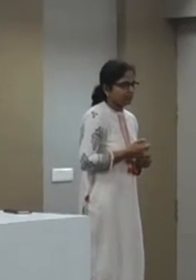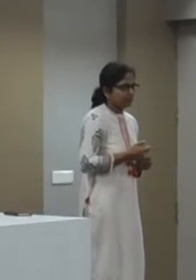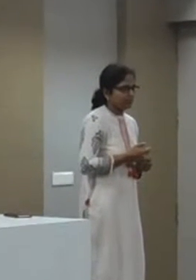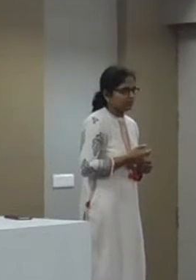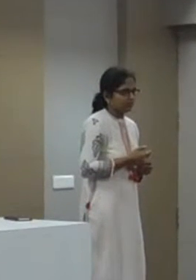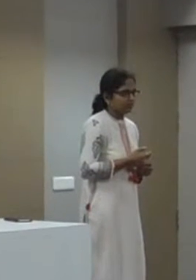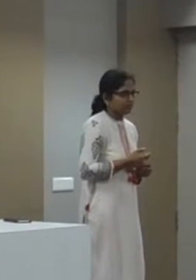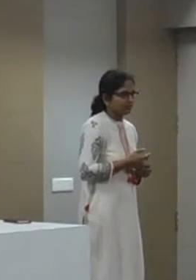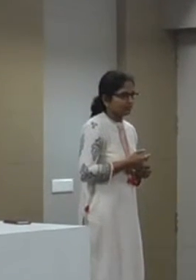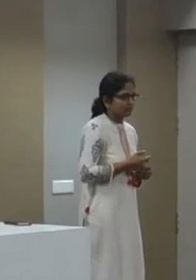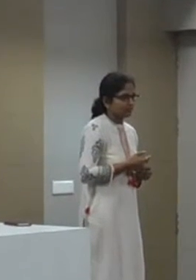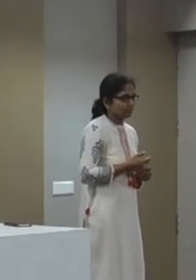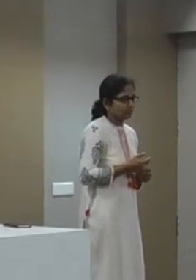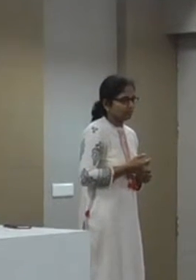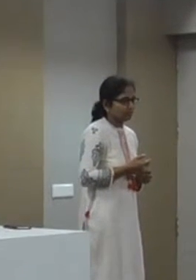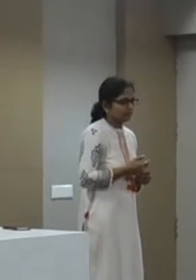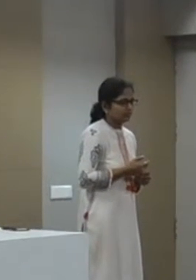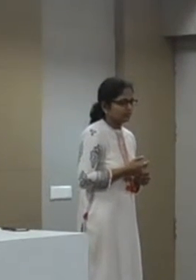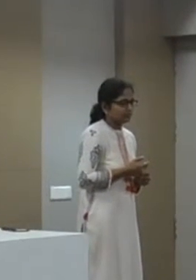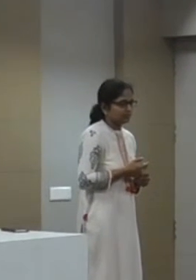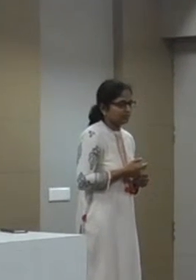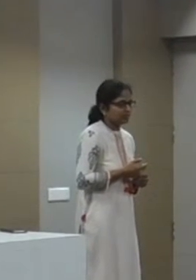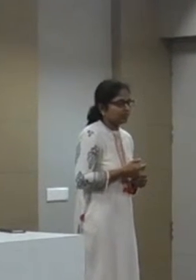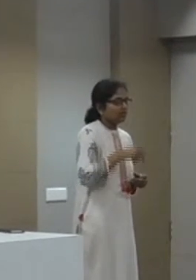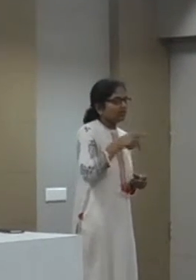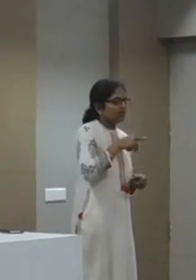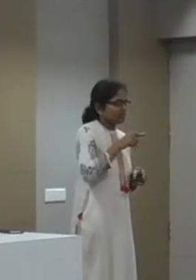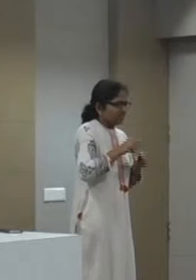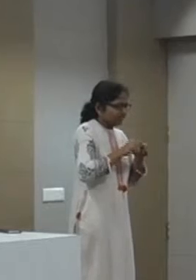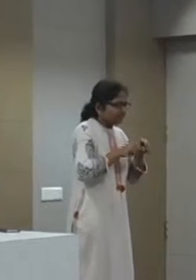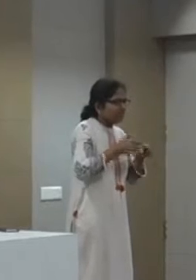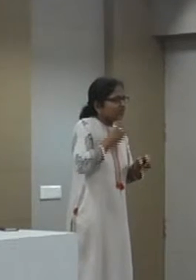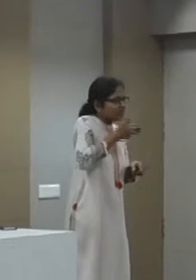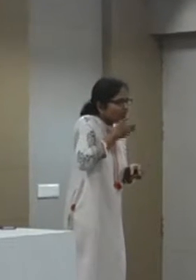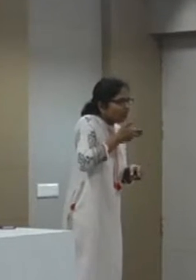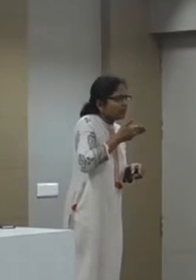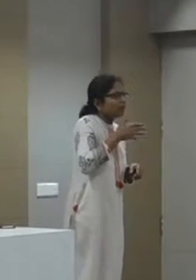giving training as to what is the exact election process